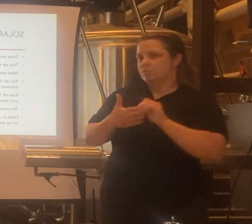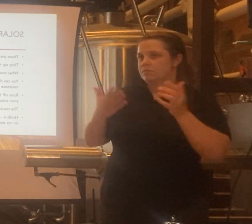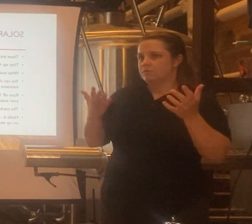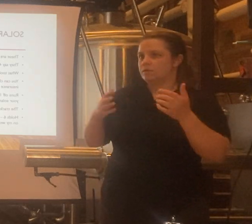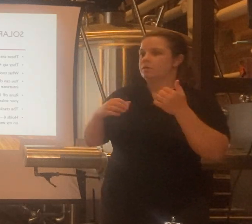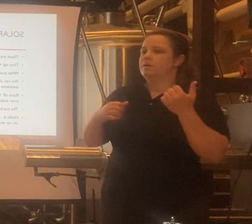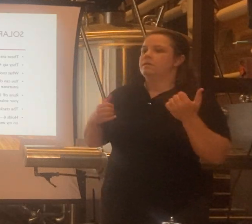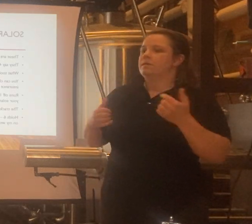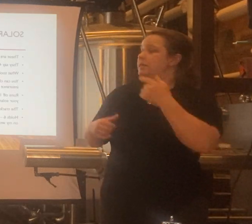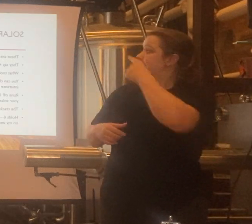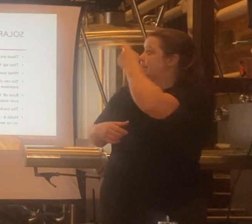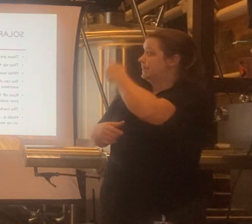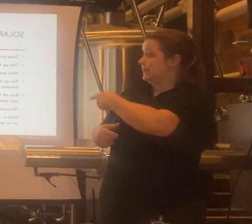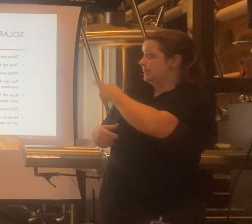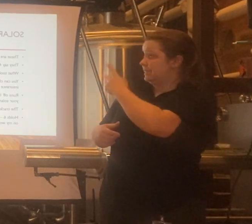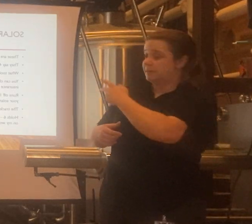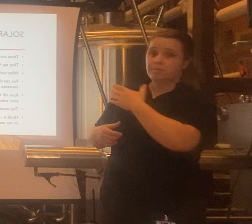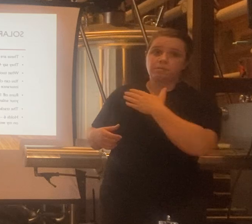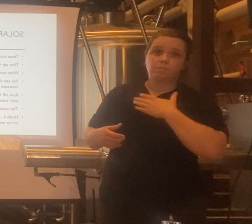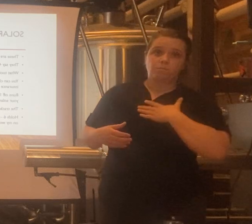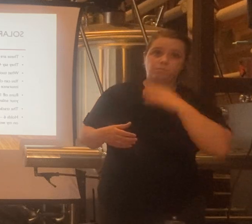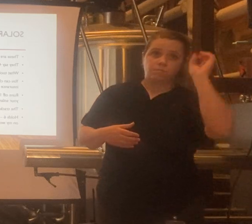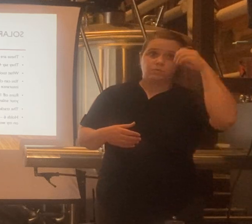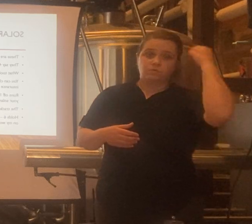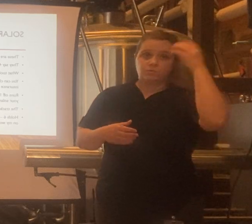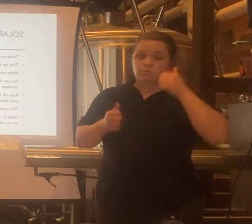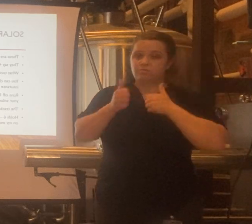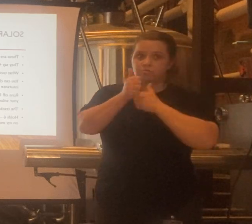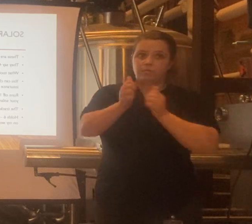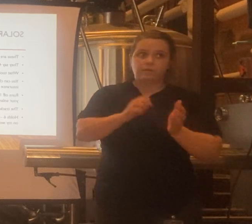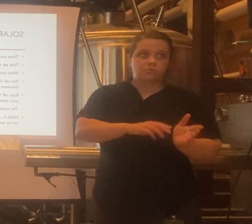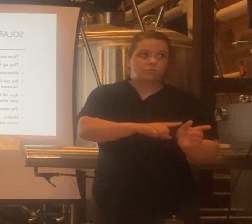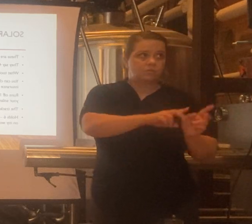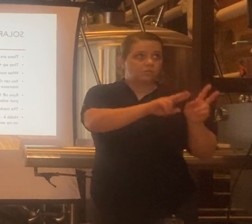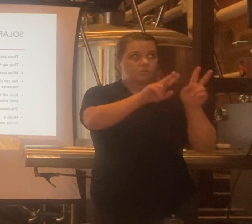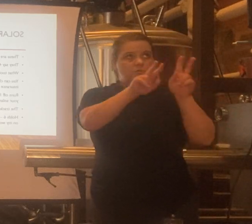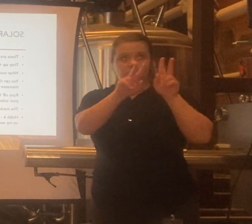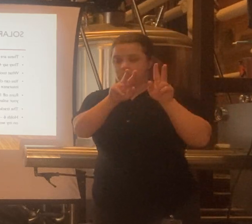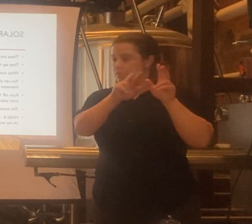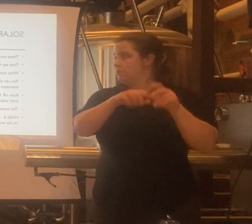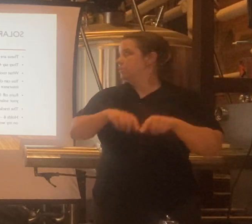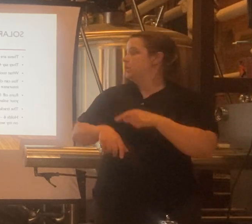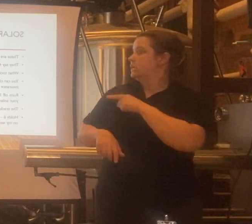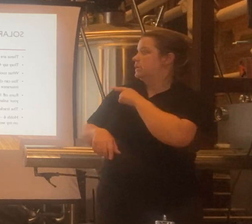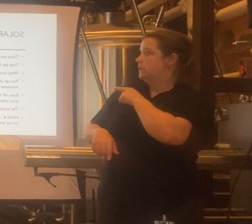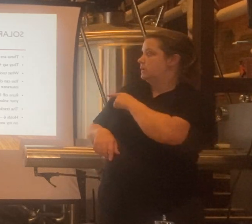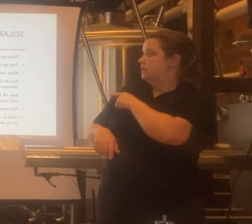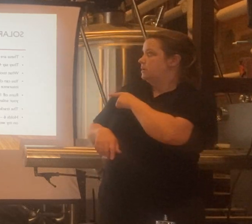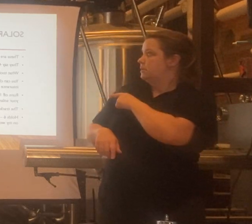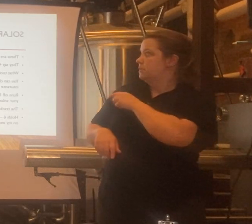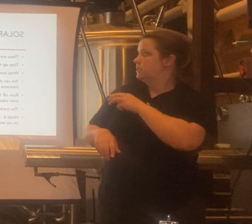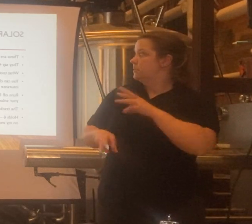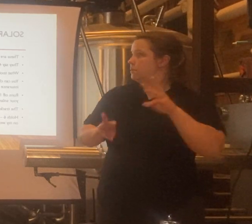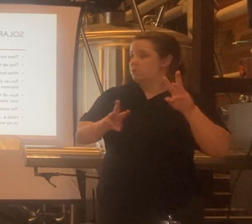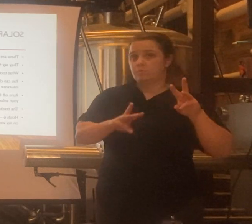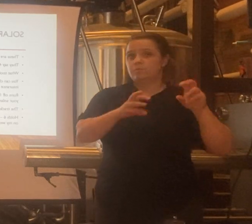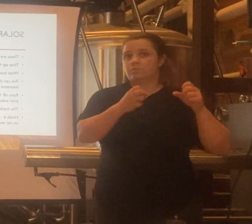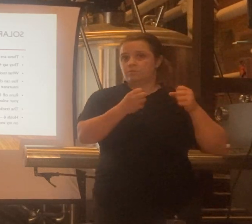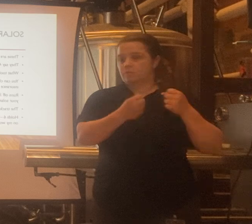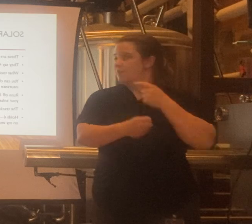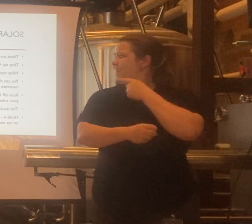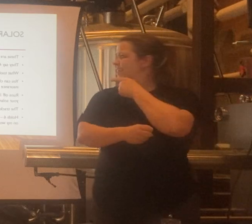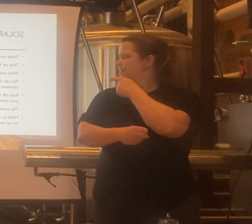that runs the office, the Blue Eddy that's out there in the trailer. Now not getting rained on. And this is the one that's connected to my workshop. This is more what they should look